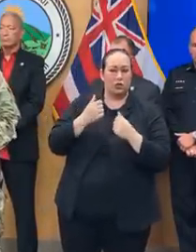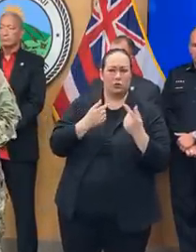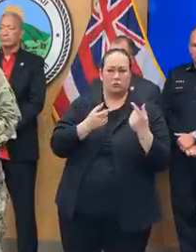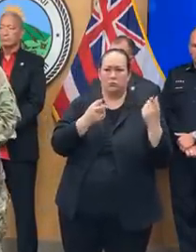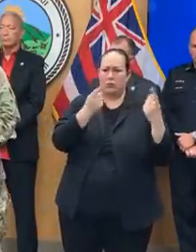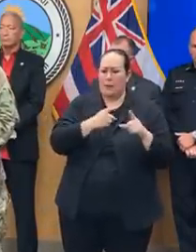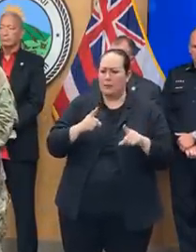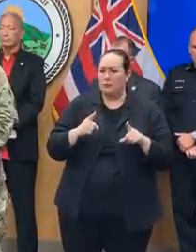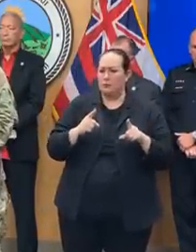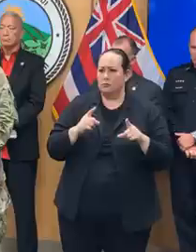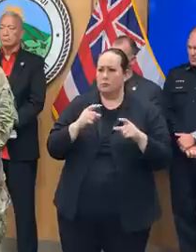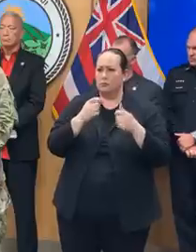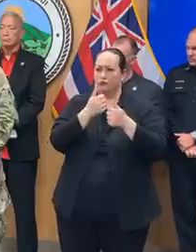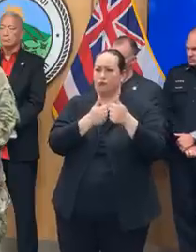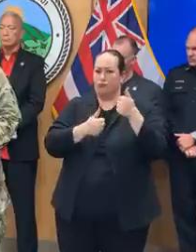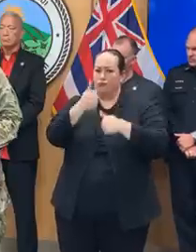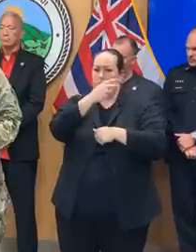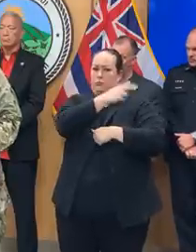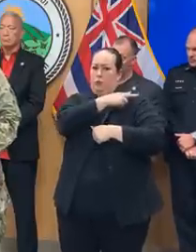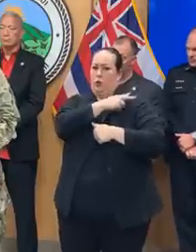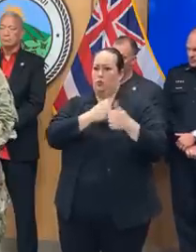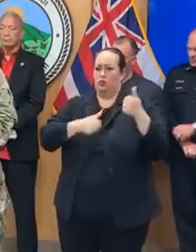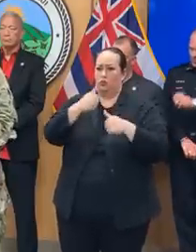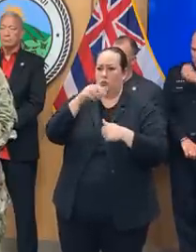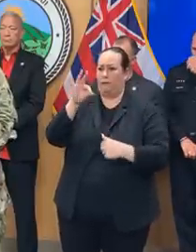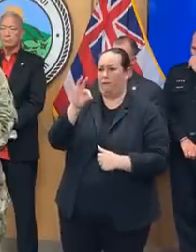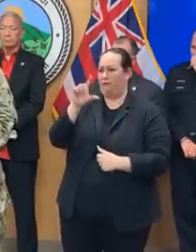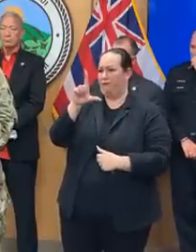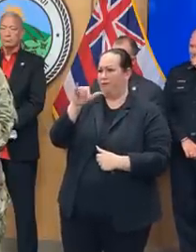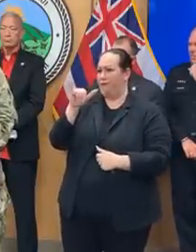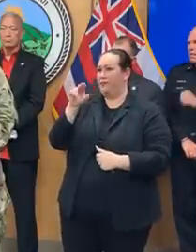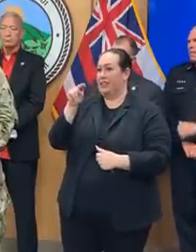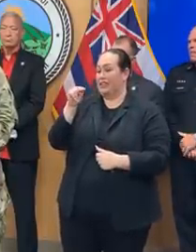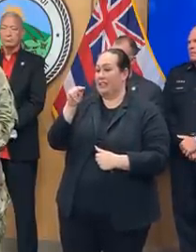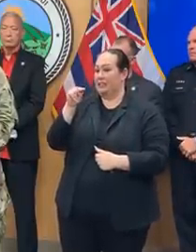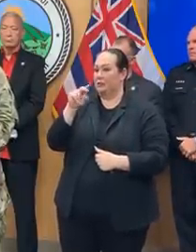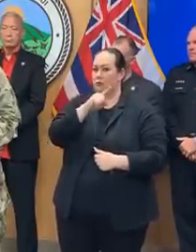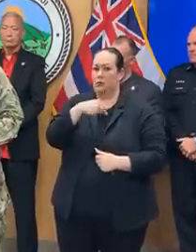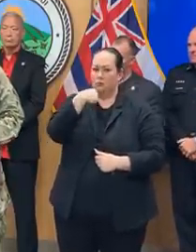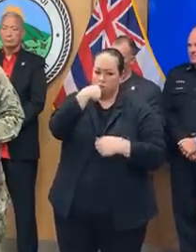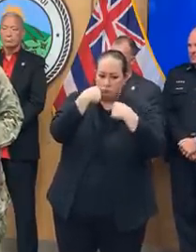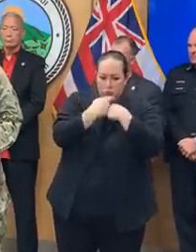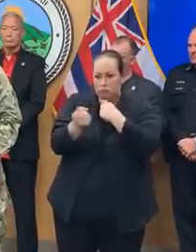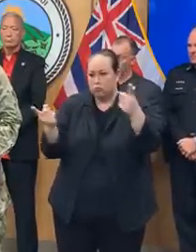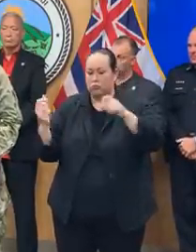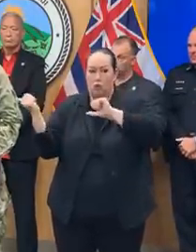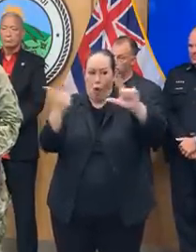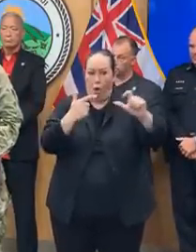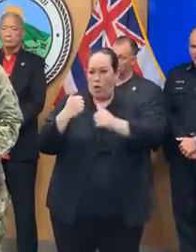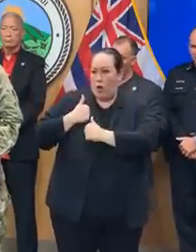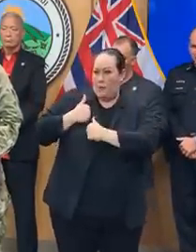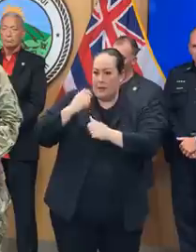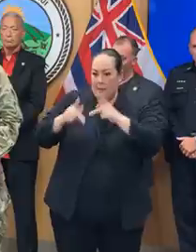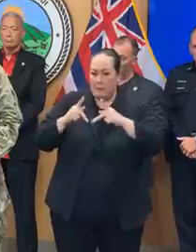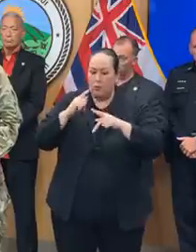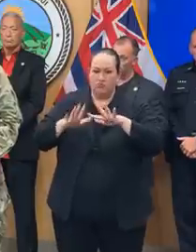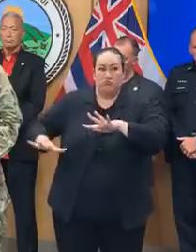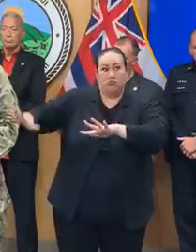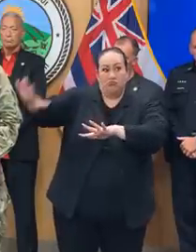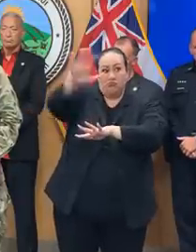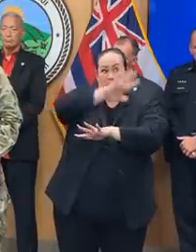from General Charles Flynn. He's the commander of the United States Army Pacific, which is in charge of all Army forces from about the